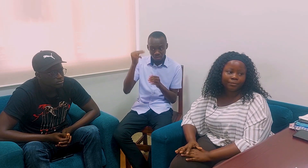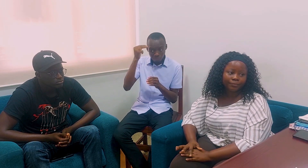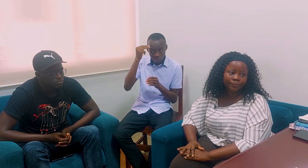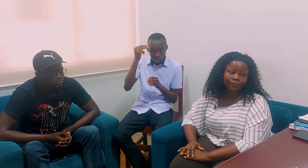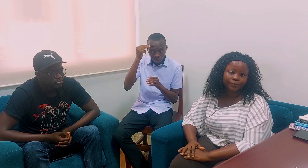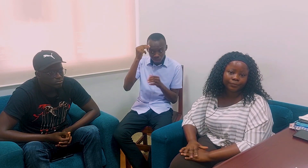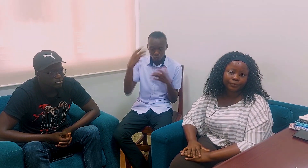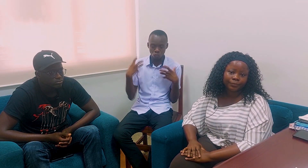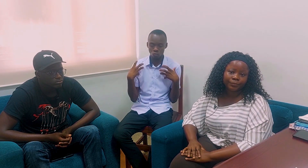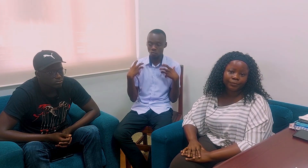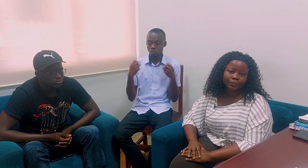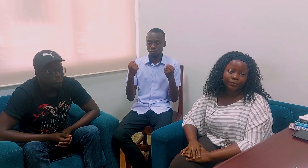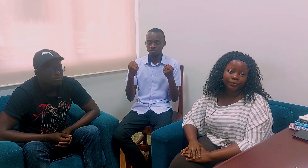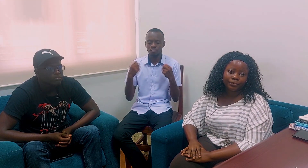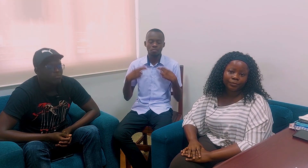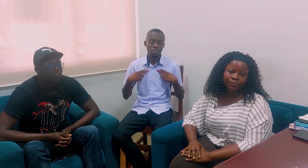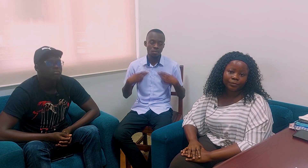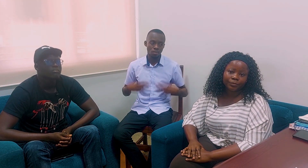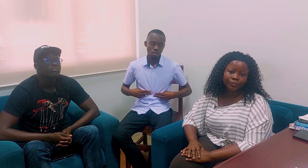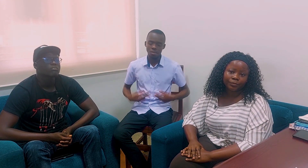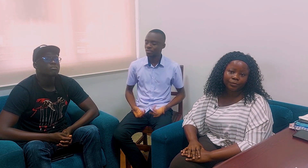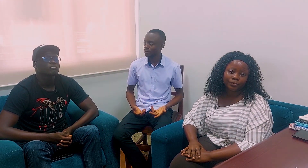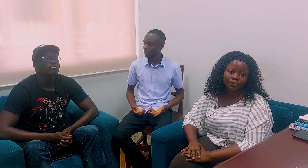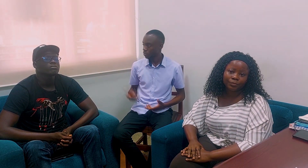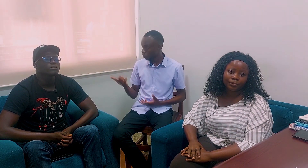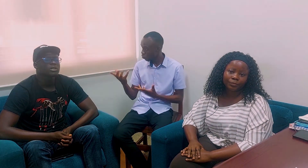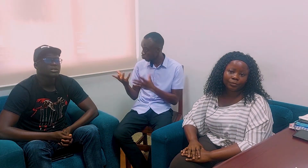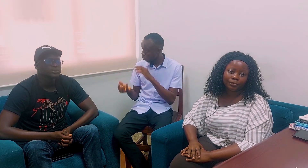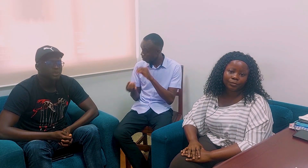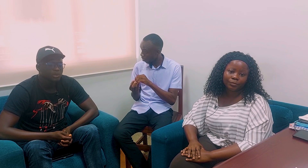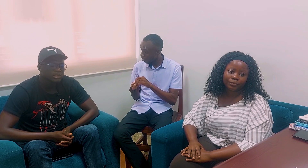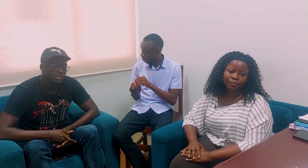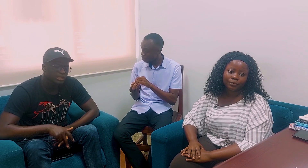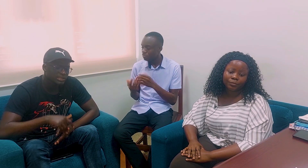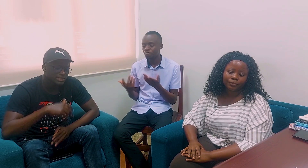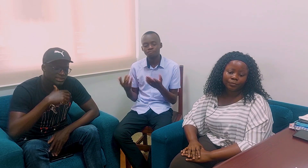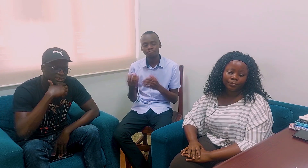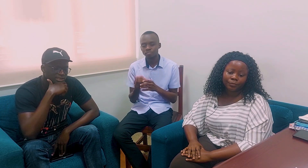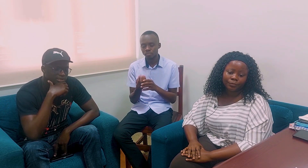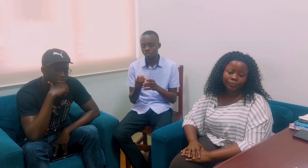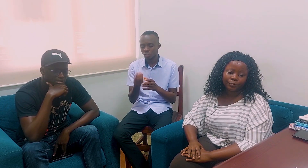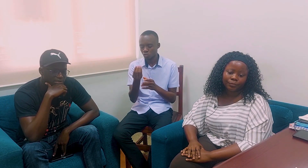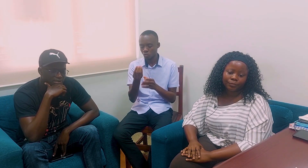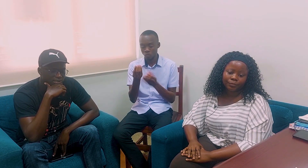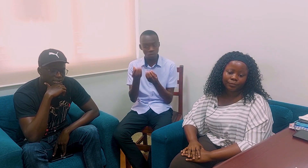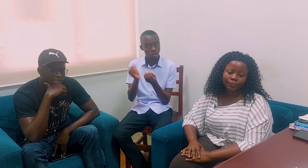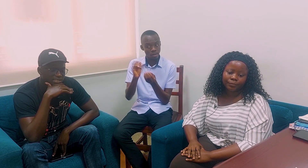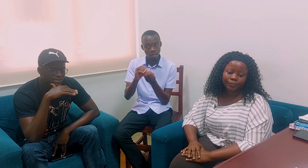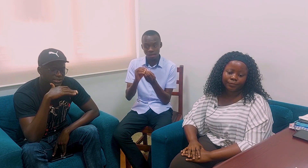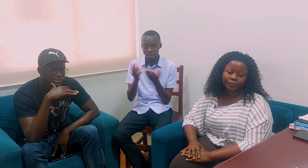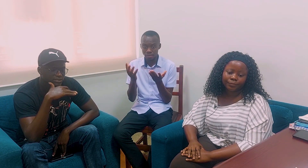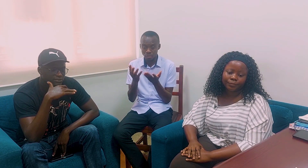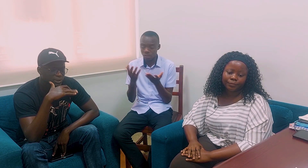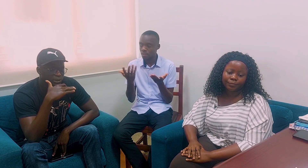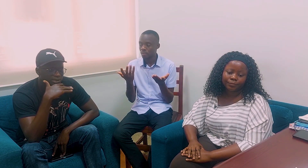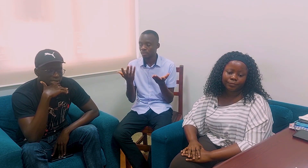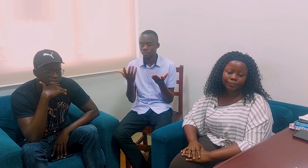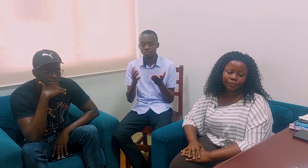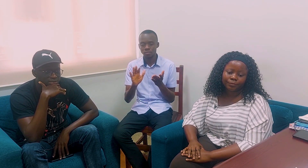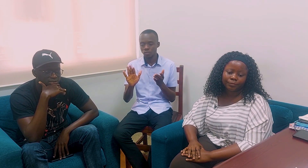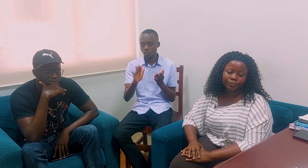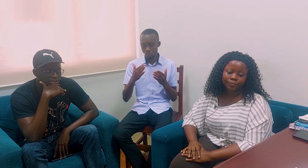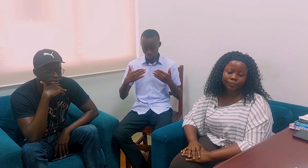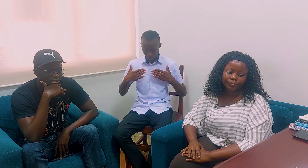healthy. What would you like to add on? Okay, so the only thing I like to add to that is the